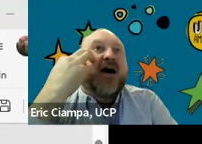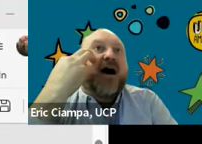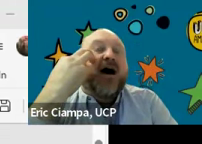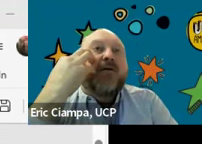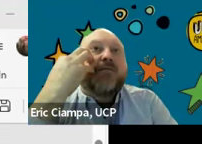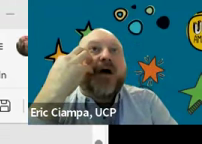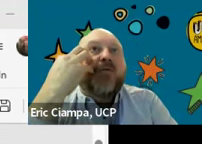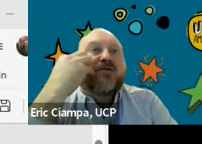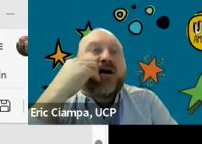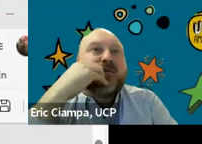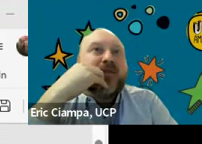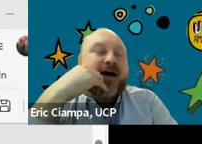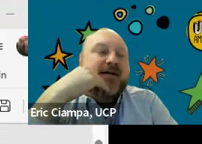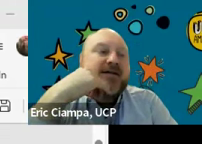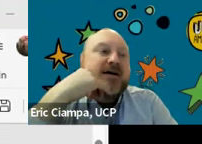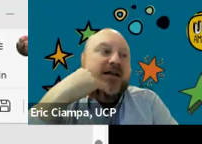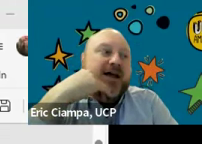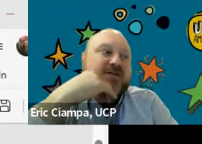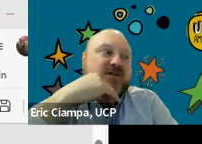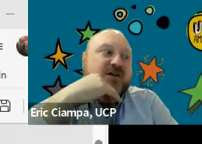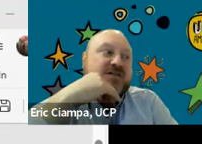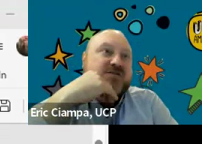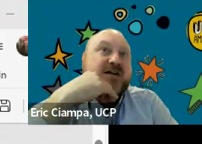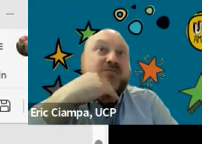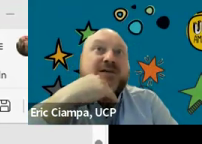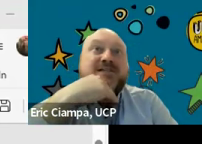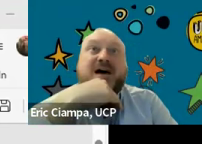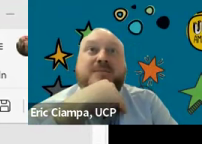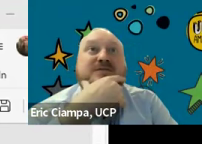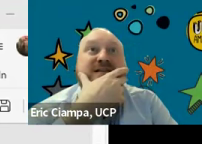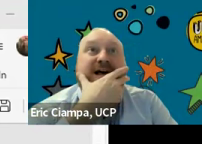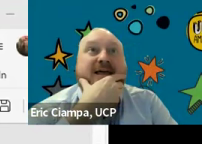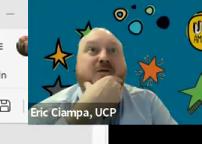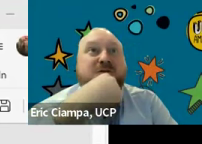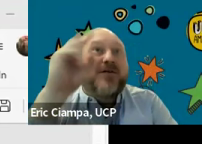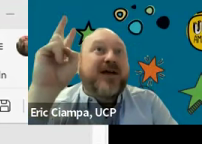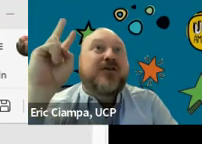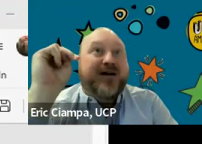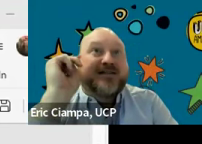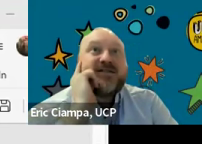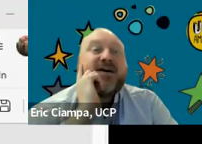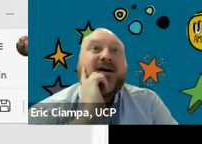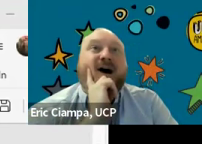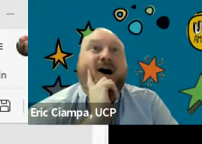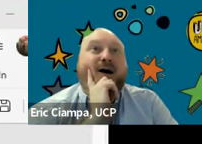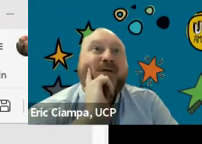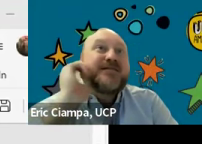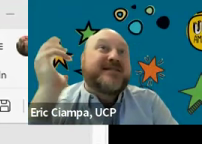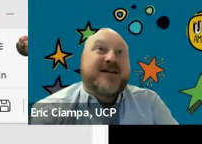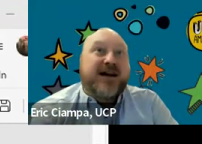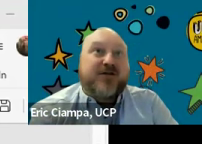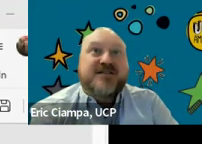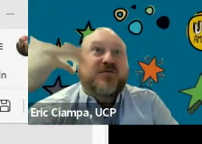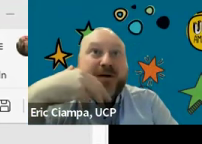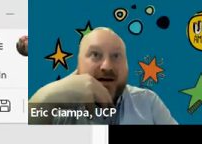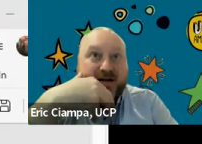centers, and we're talking about that, a lot of us are going to try to really stop using that language around increase.